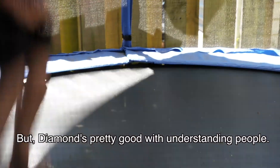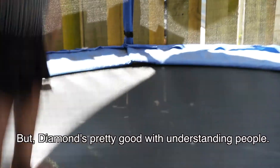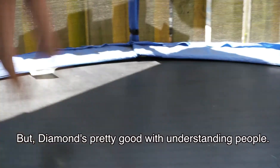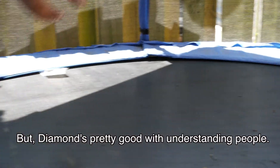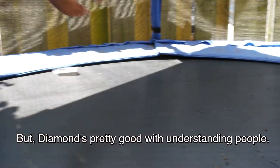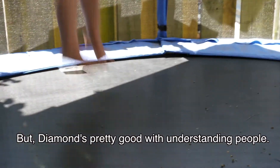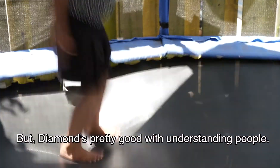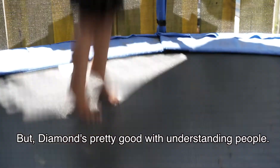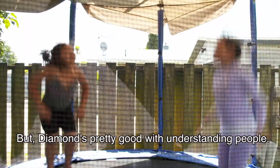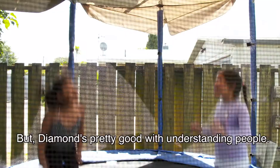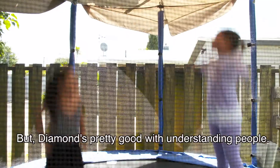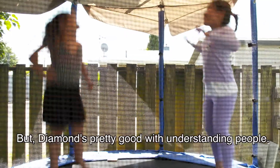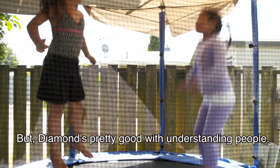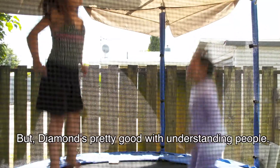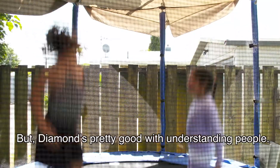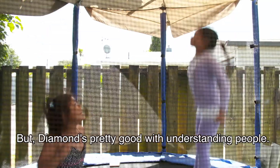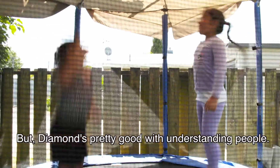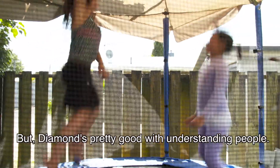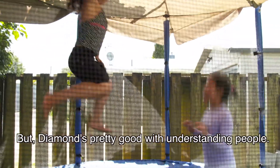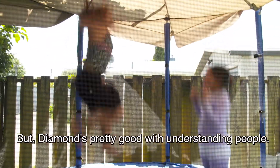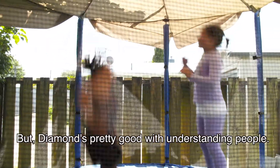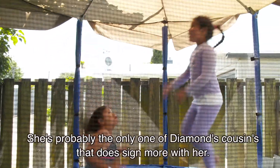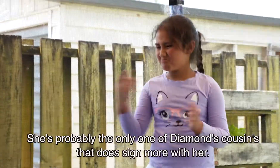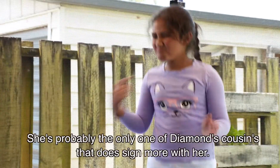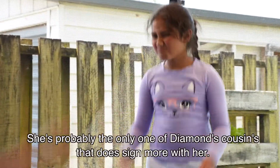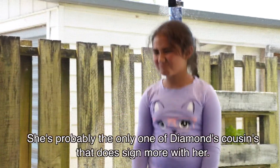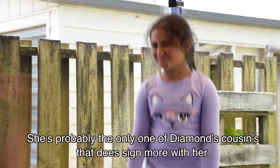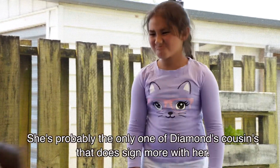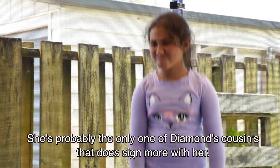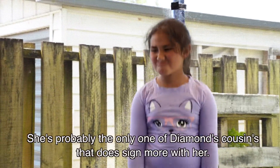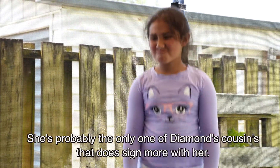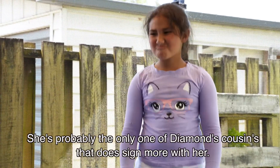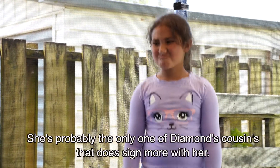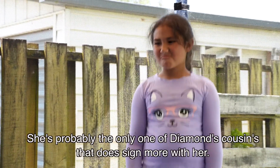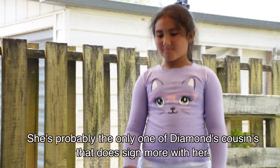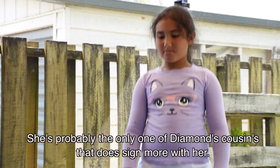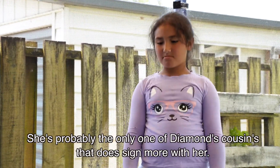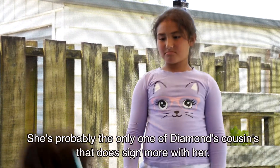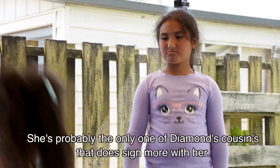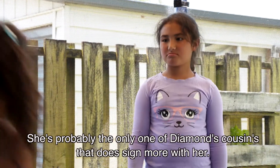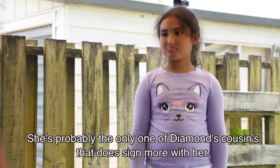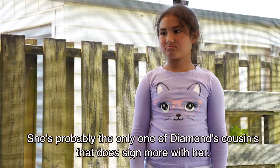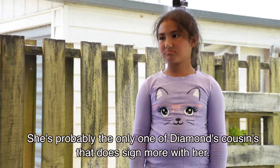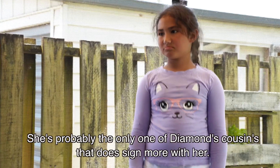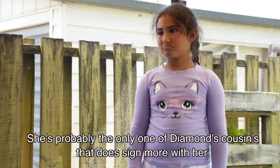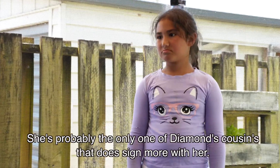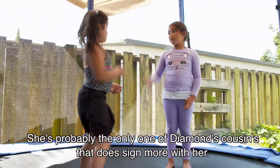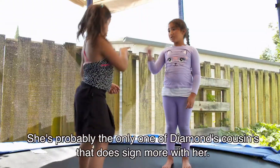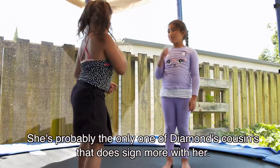with understanding people. She's probably the only one of Diamond's cousins that does sign